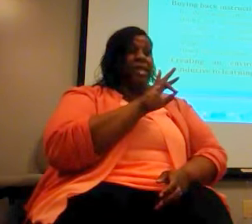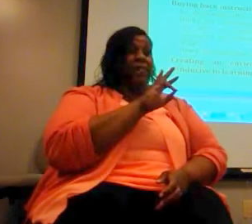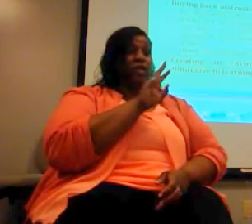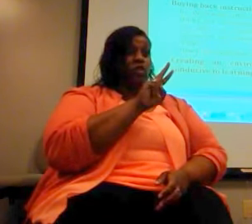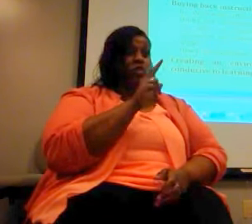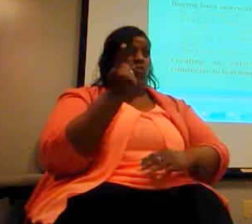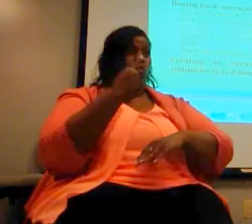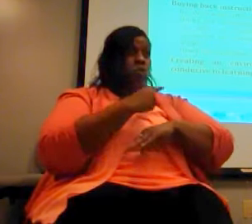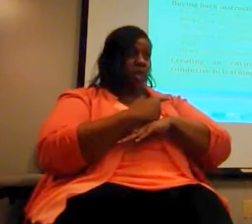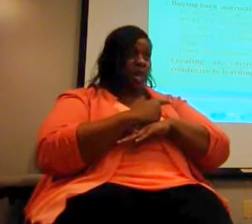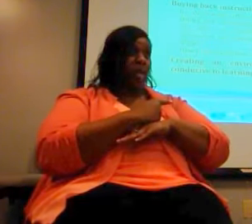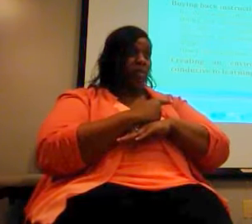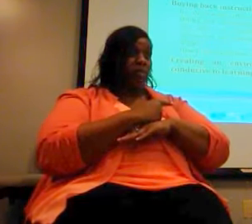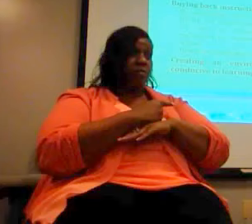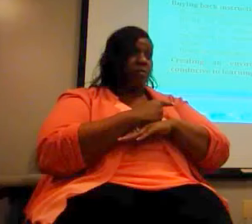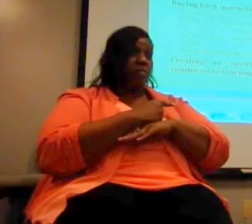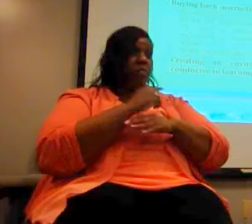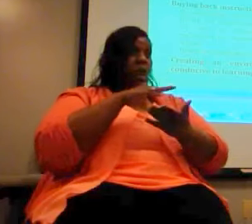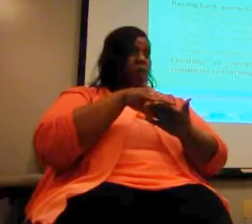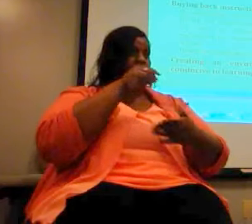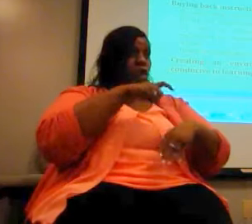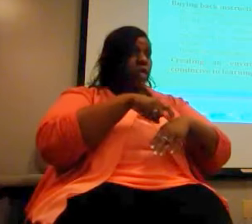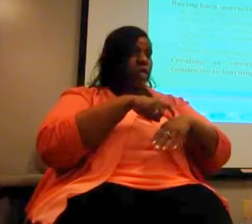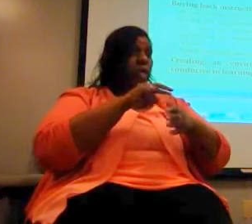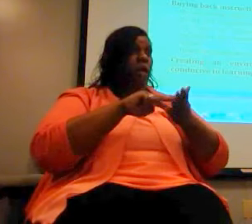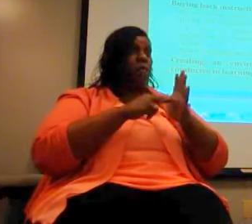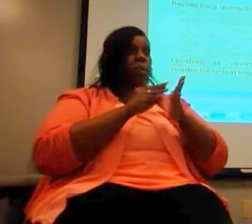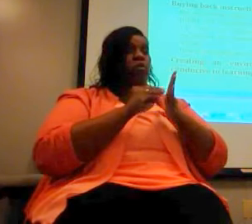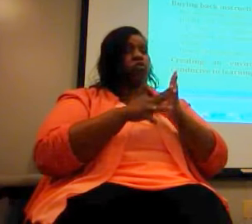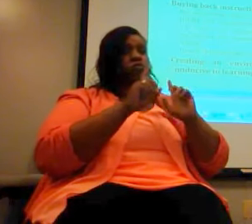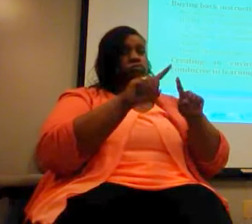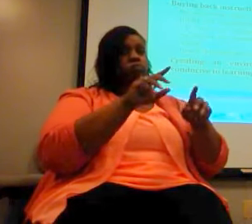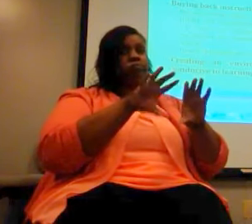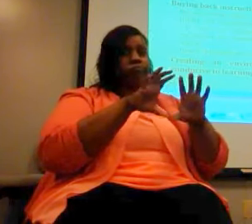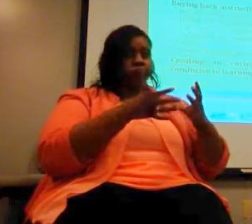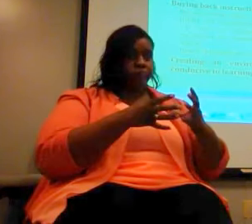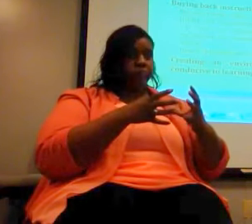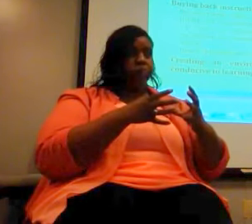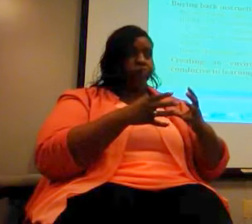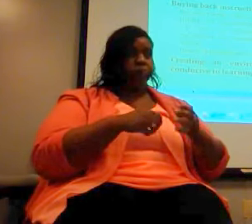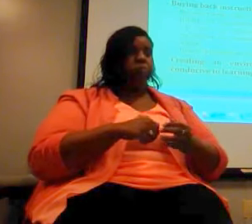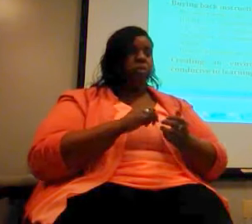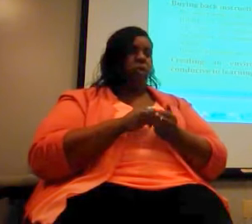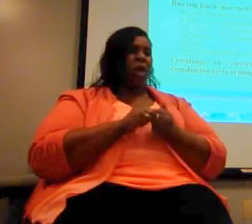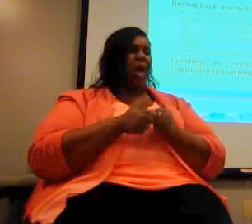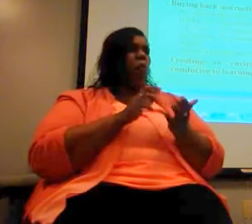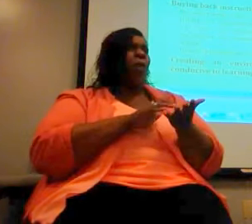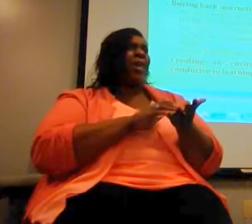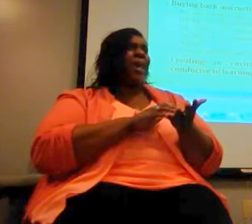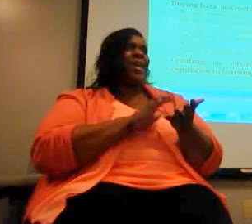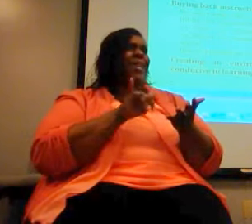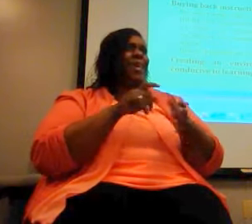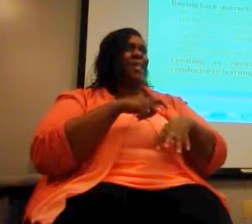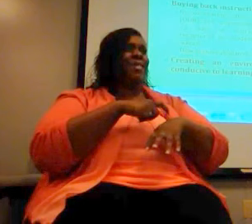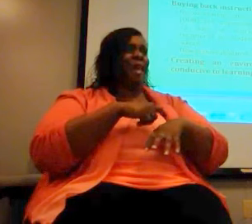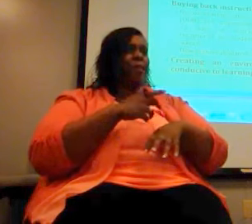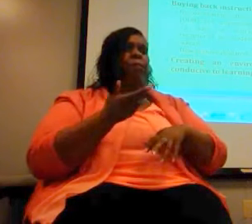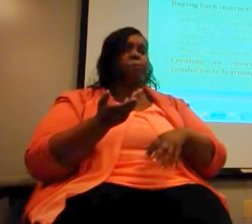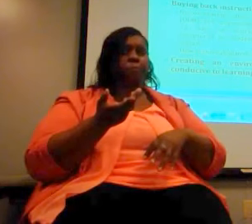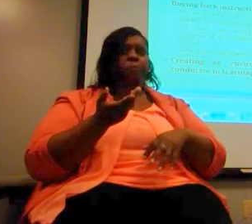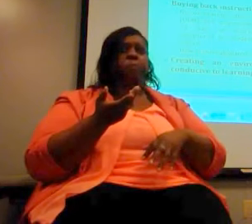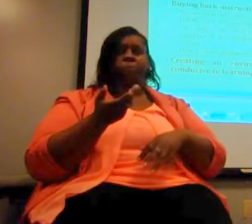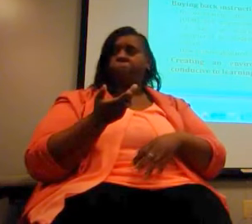of instructional time is recaptured for students attending a PBIS school. So the way this is calculated is a